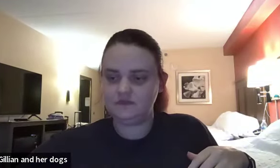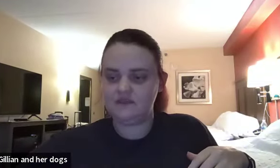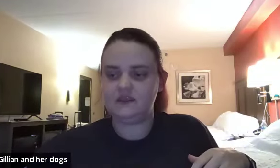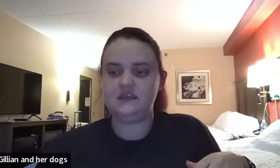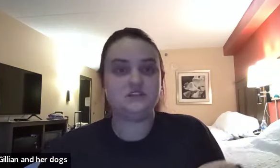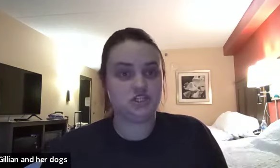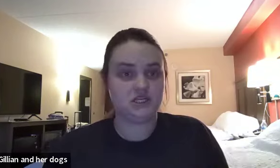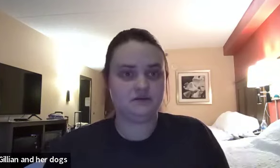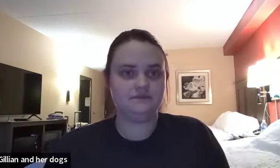Then engineer,